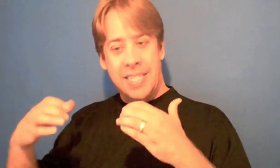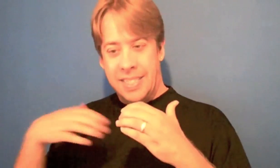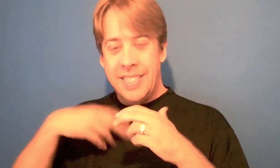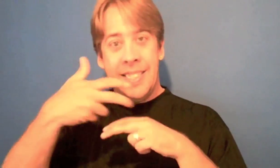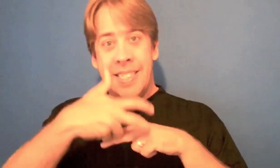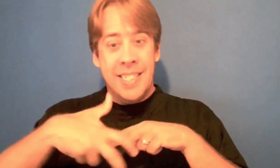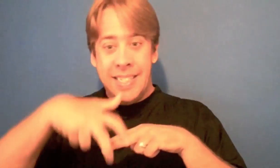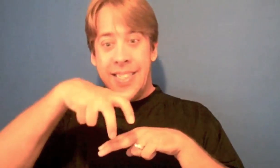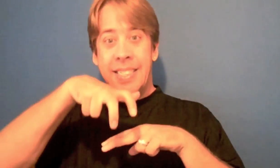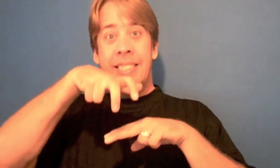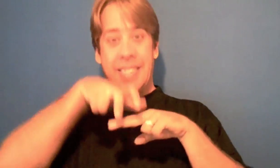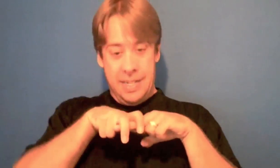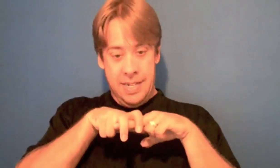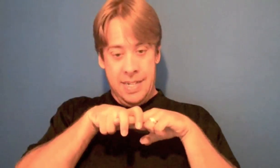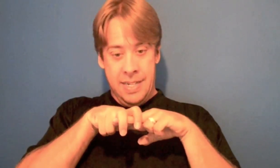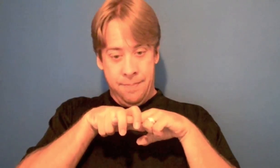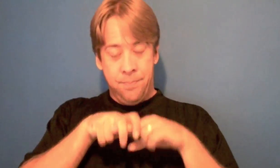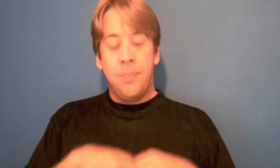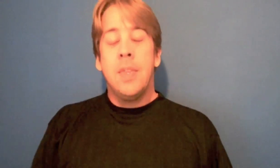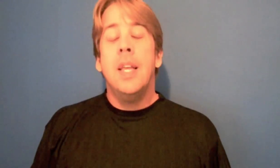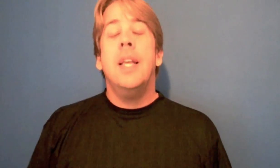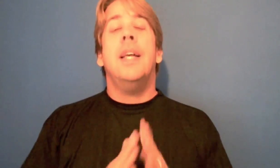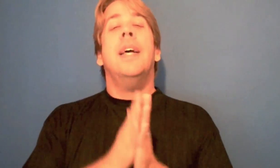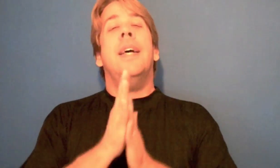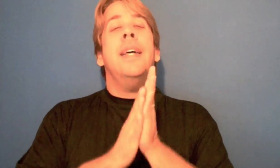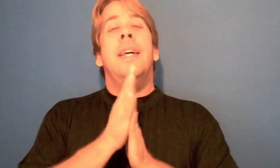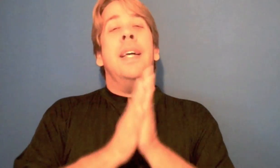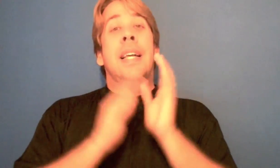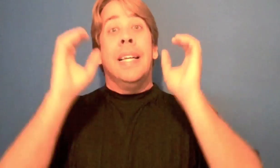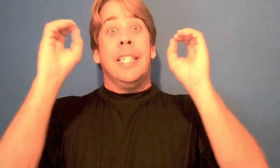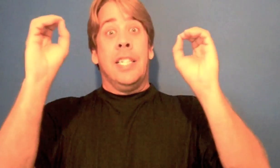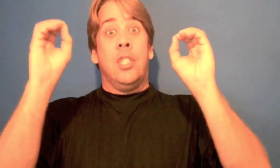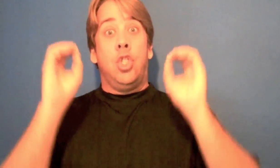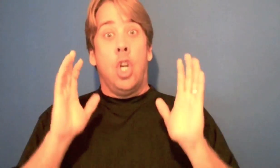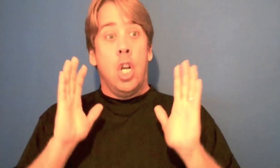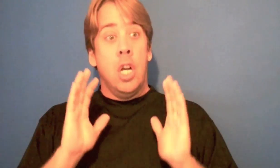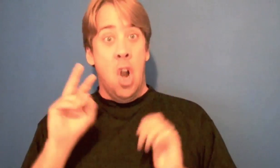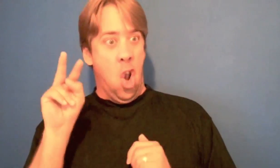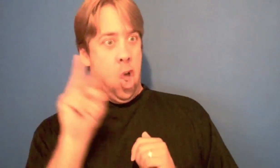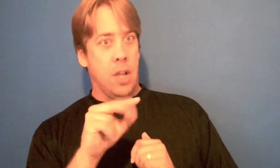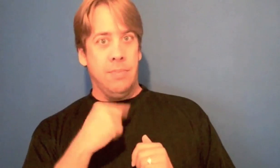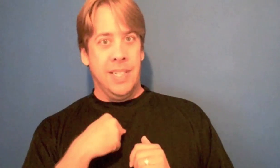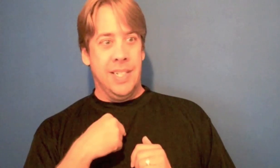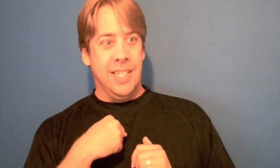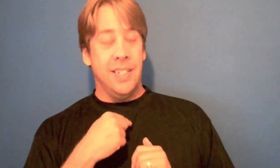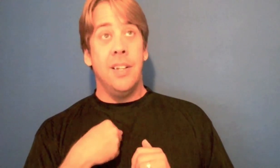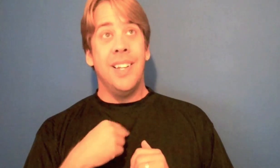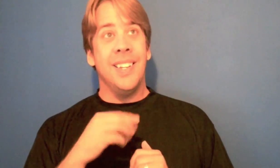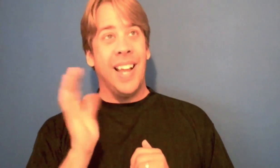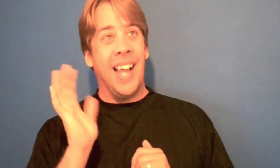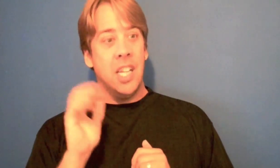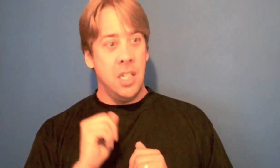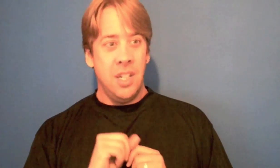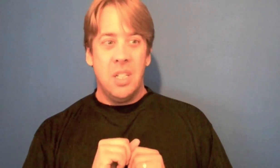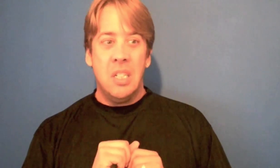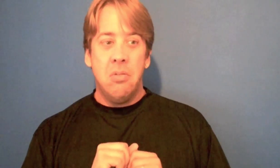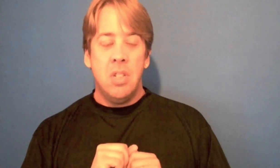So I finally located the class. I went in and took my seat. And I noticed the teacher was looking at me. And